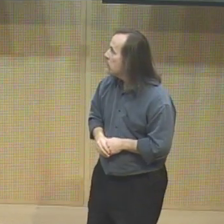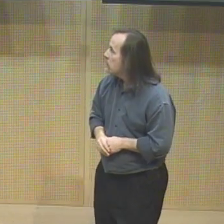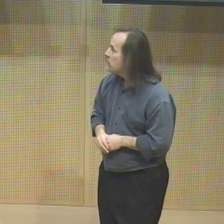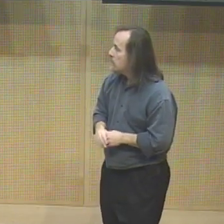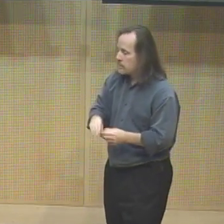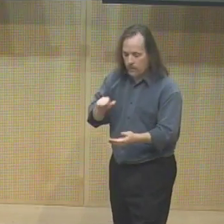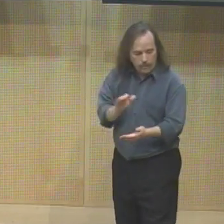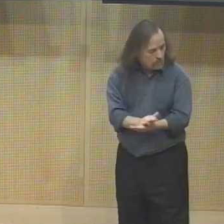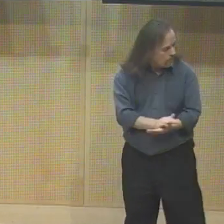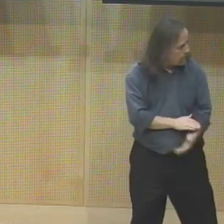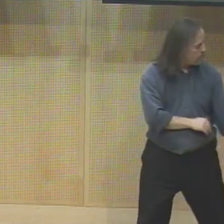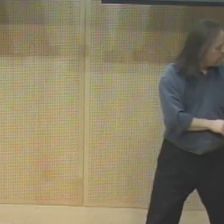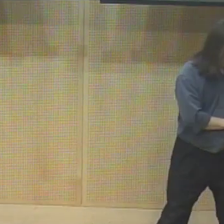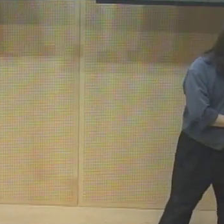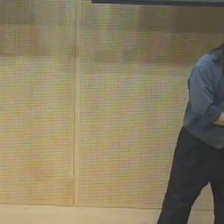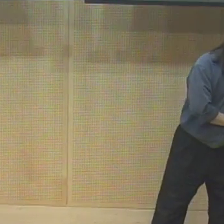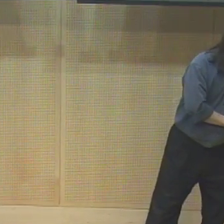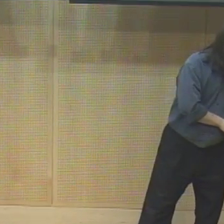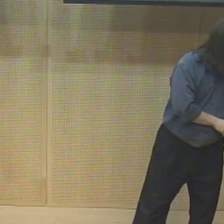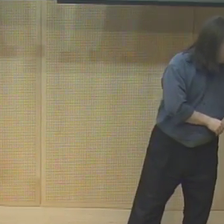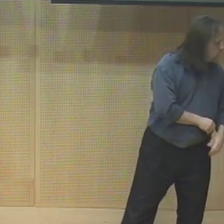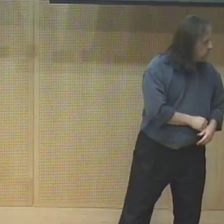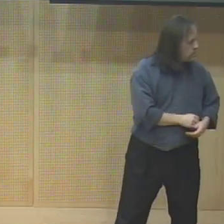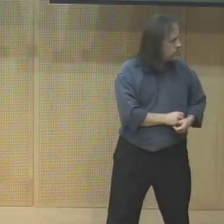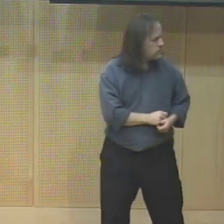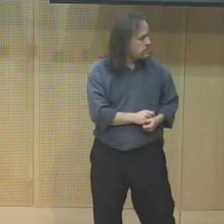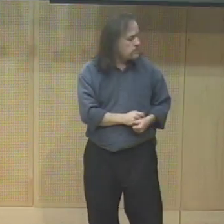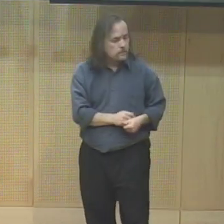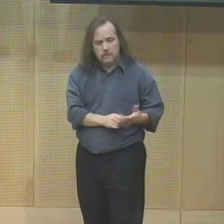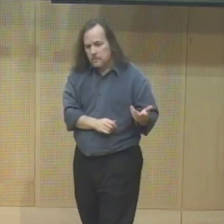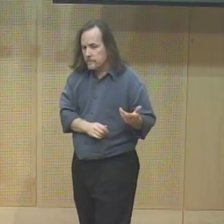They will diversify it and they will establish it over your career.